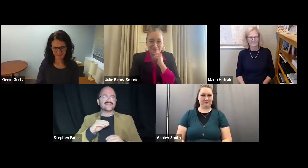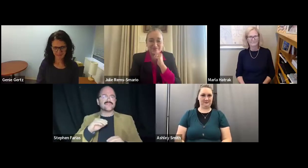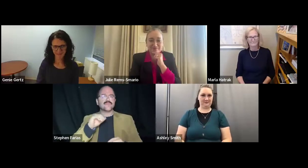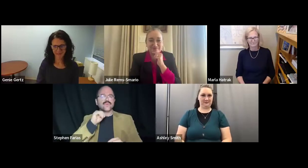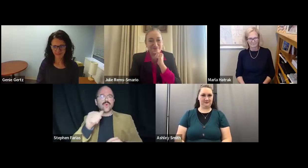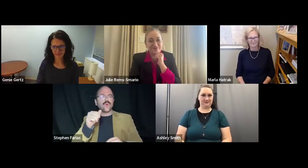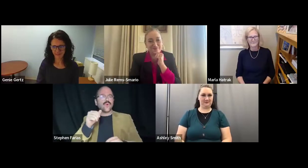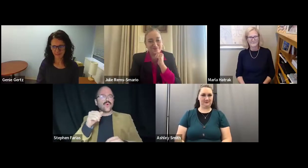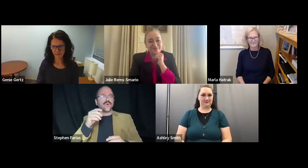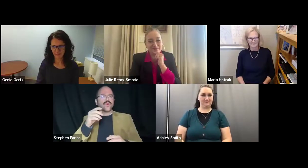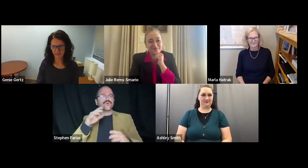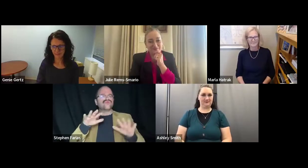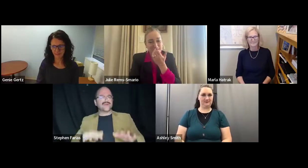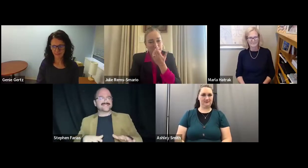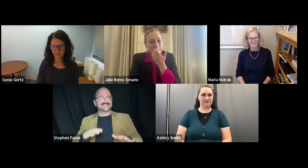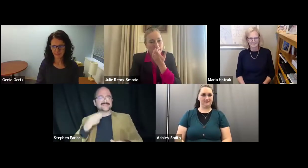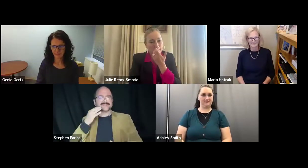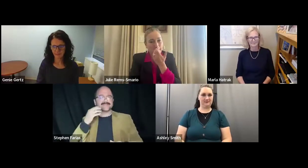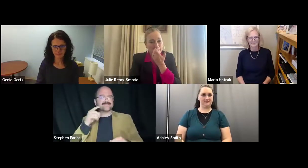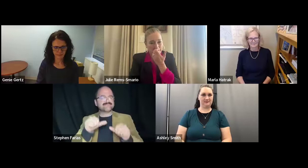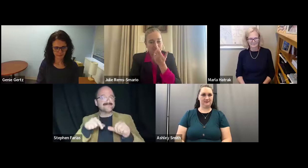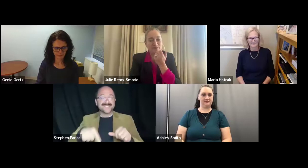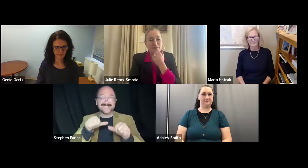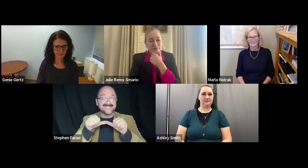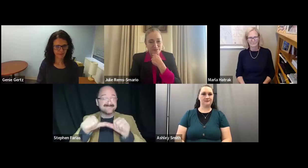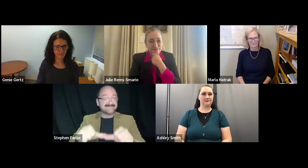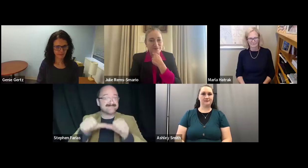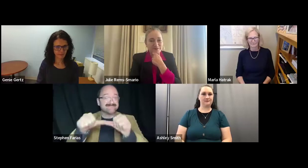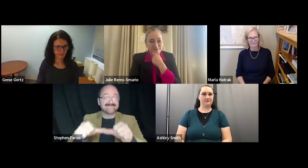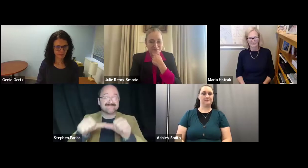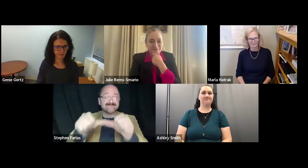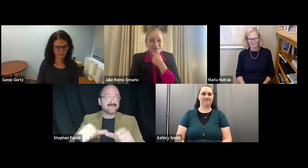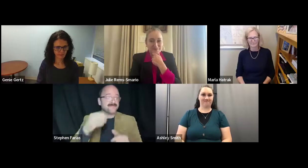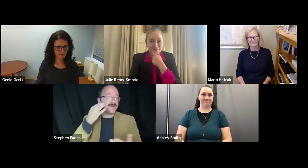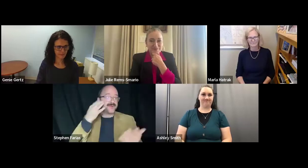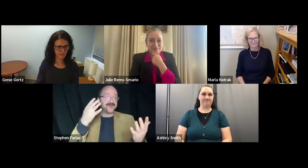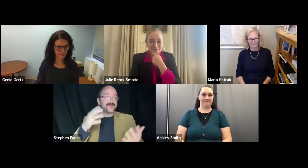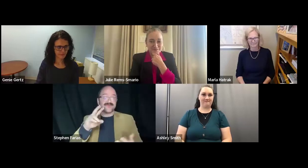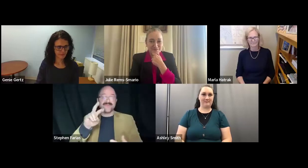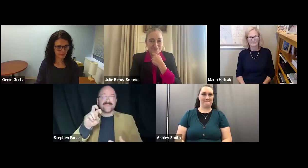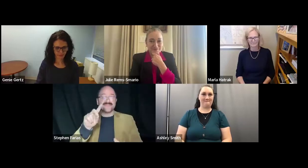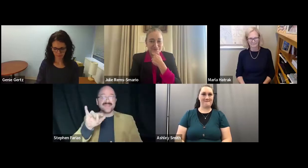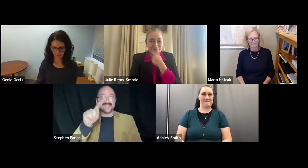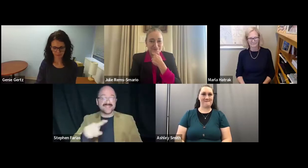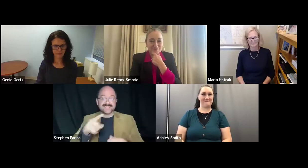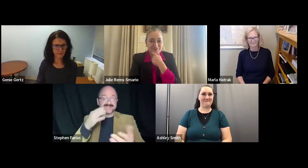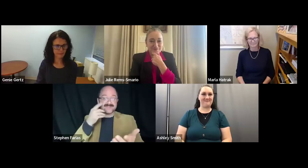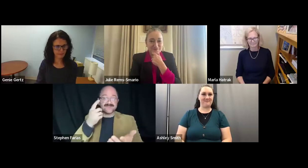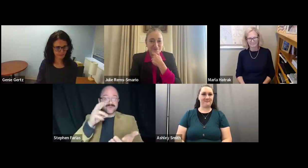complacency at all costs. At all costs. I mean, you can sit back and watch this happen, but it's not going